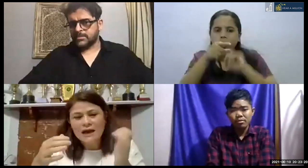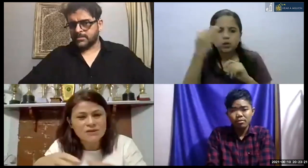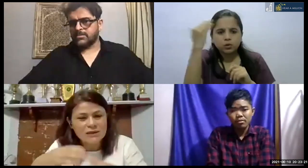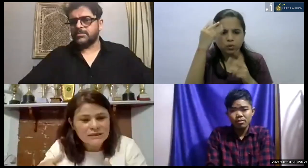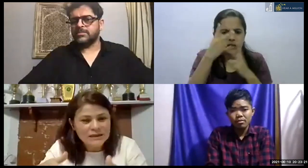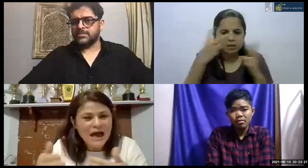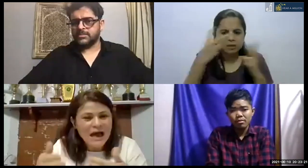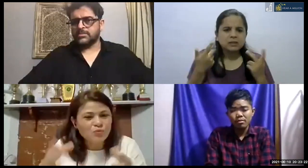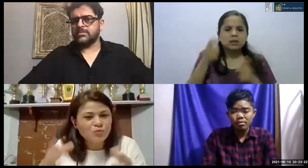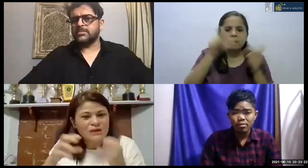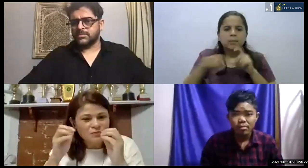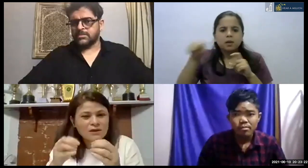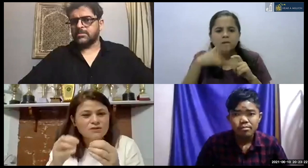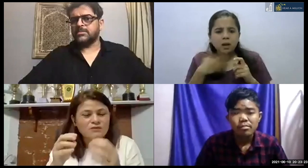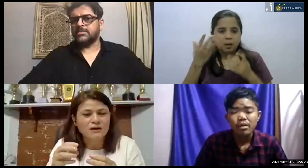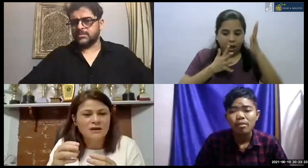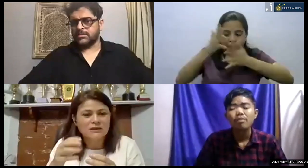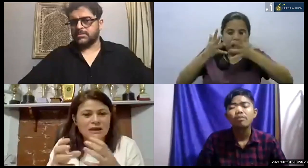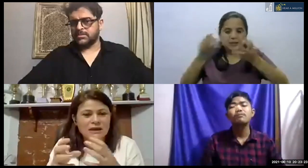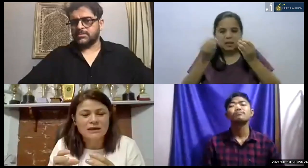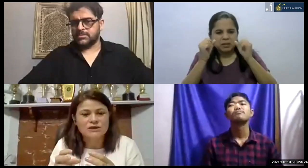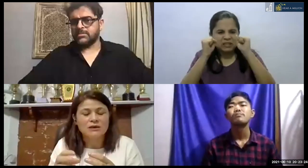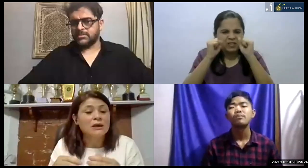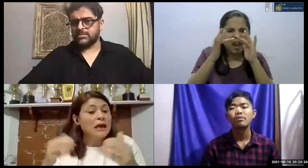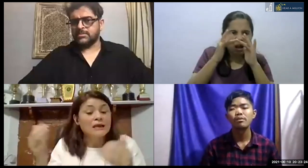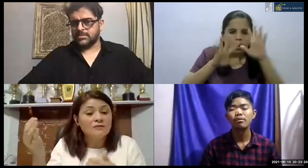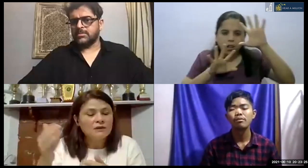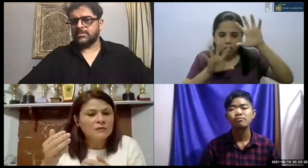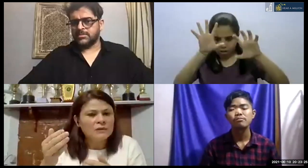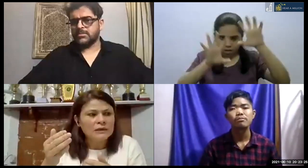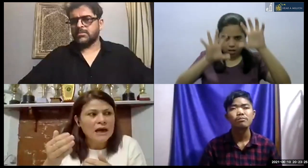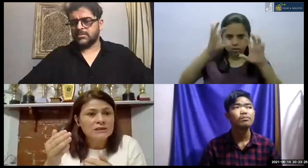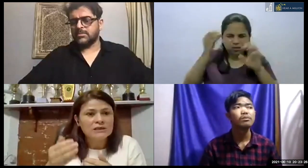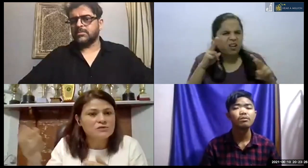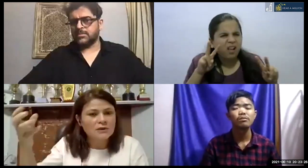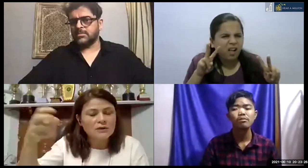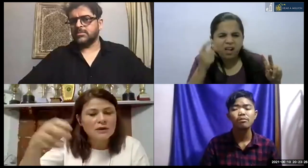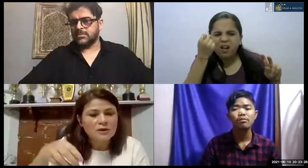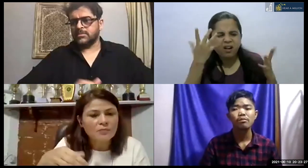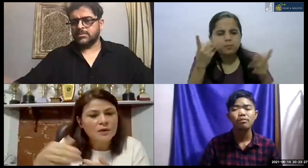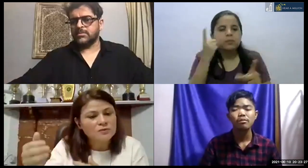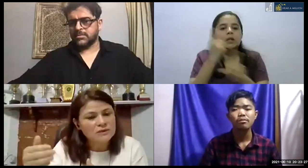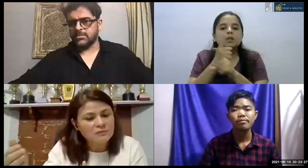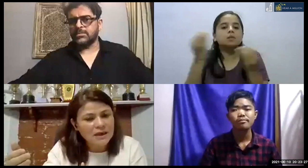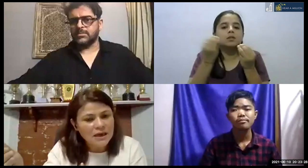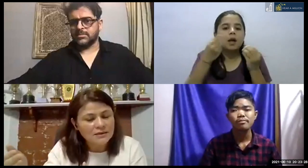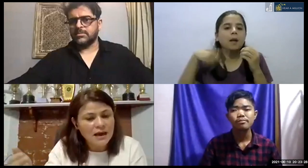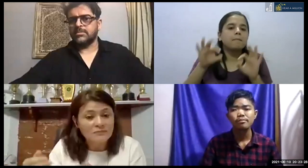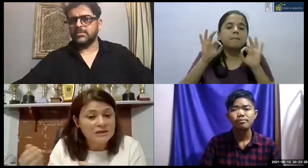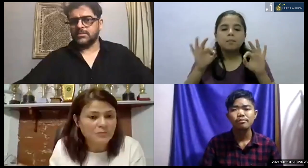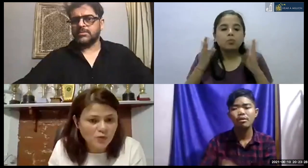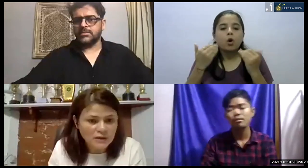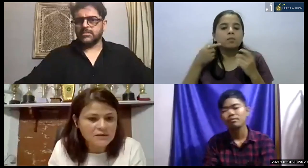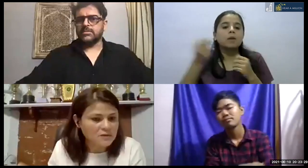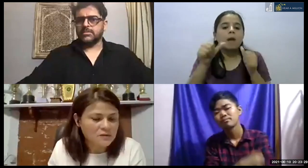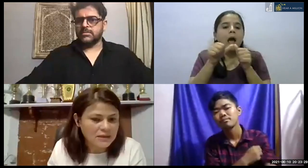can't actually see the hand movements because of the internet connection. And even there are teachers who cannot incorporate using many other apps,